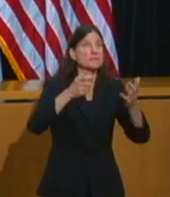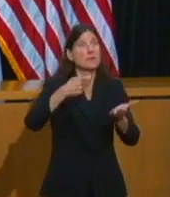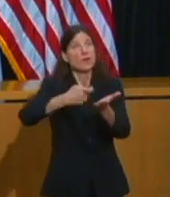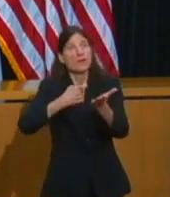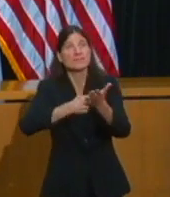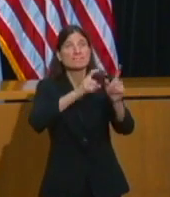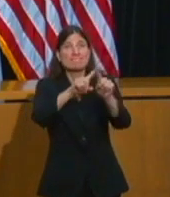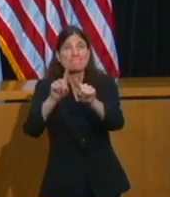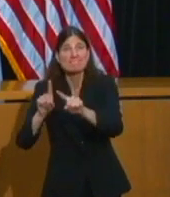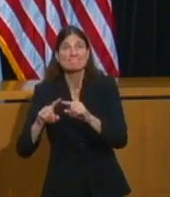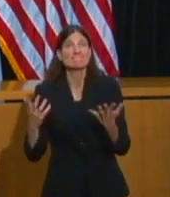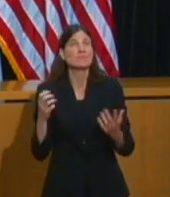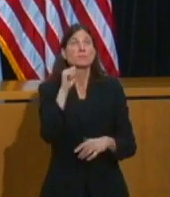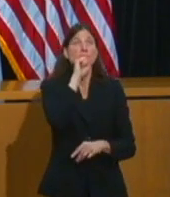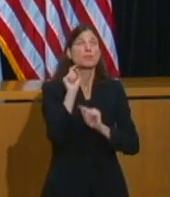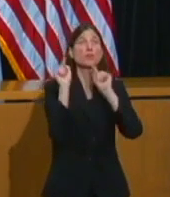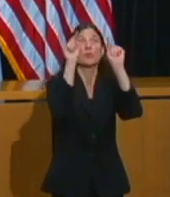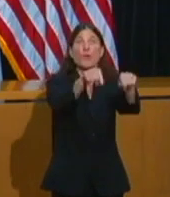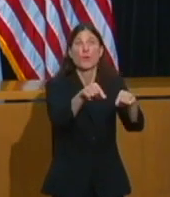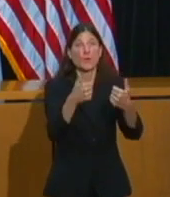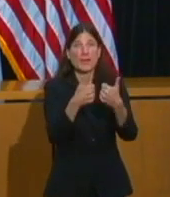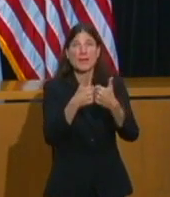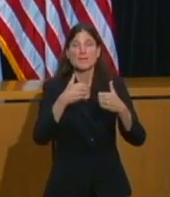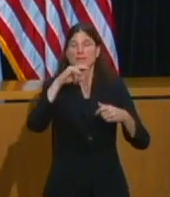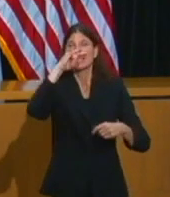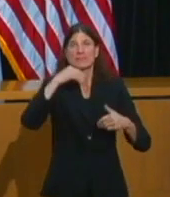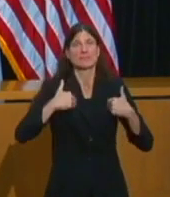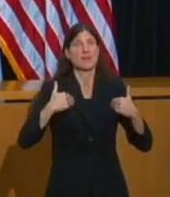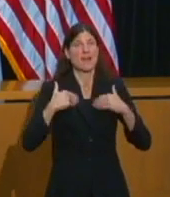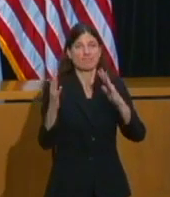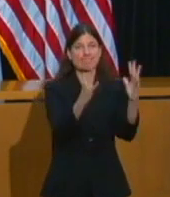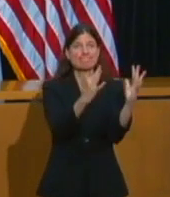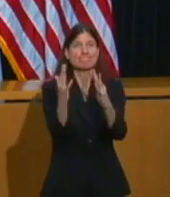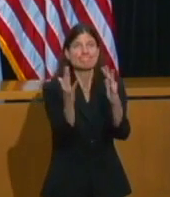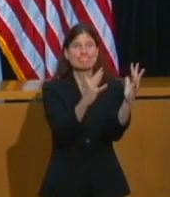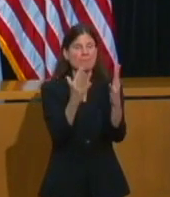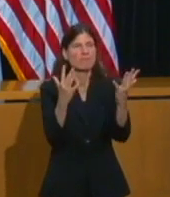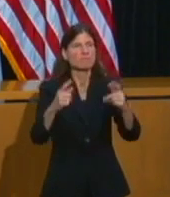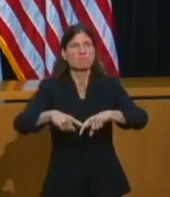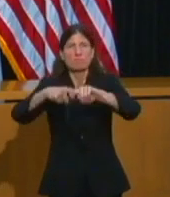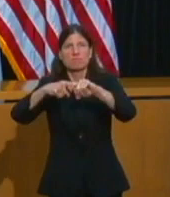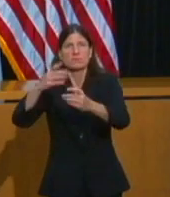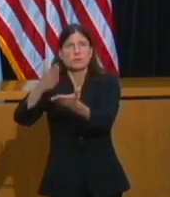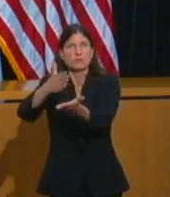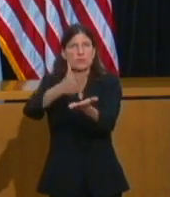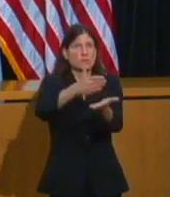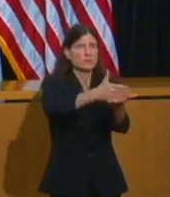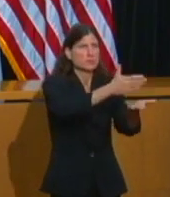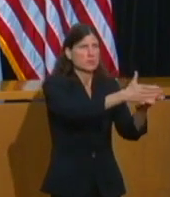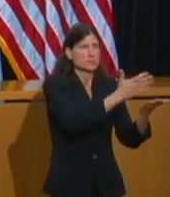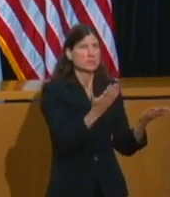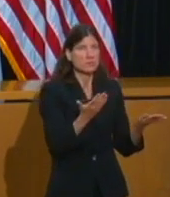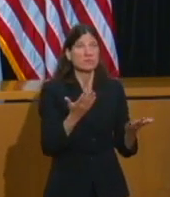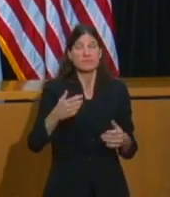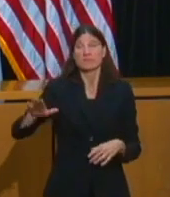It's been even tougher for our kids that miss their friends and their teammates and the togetherness they